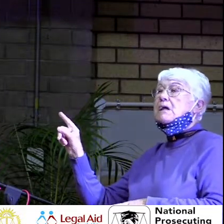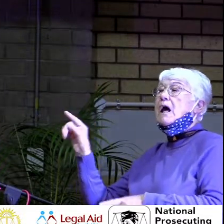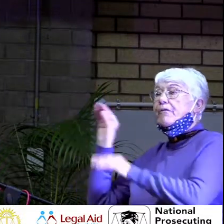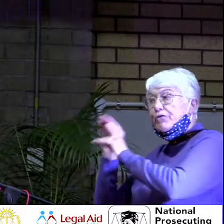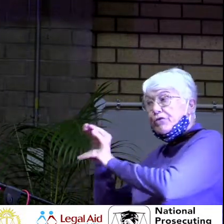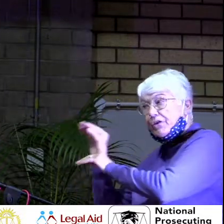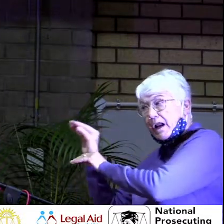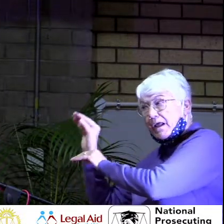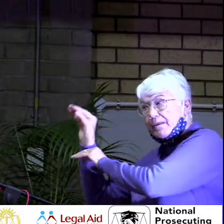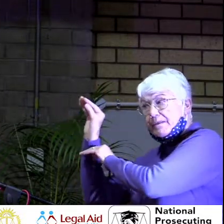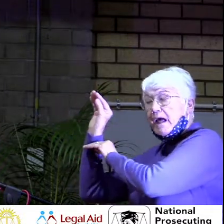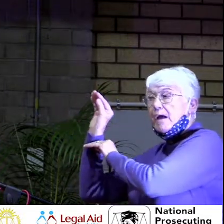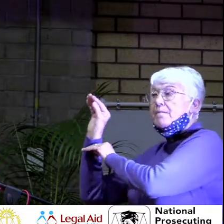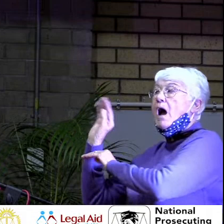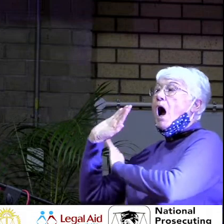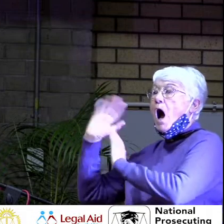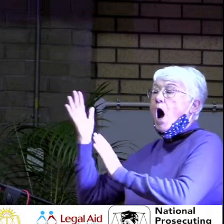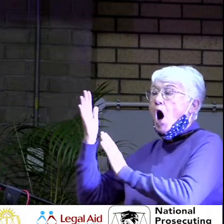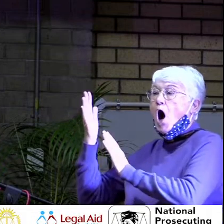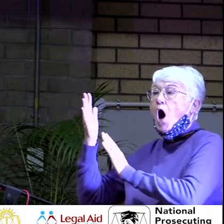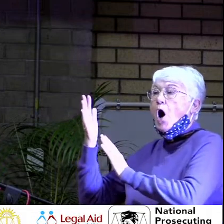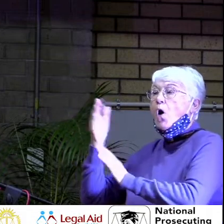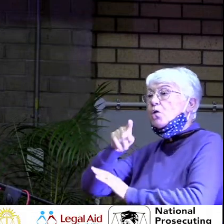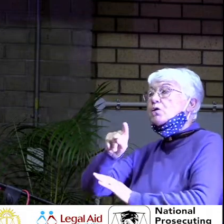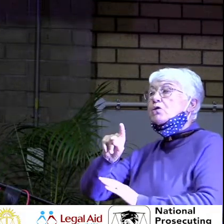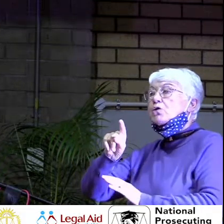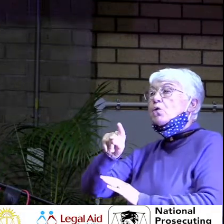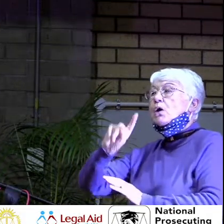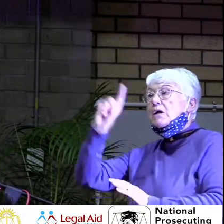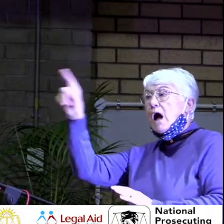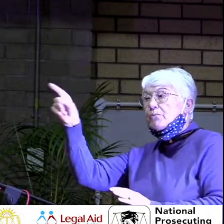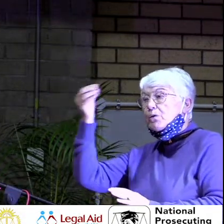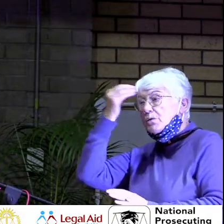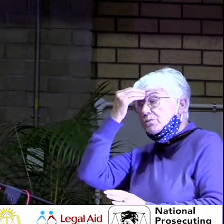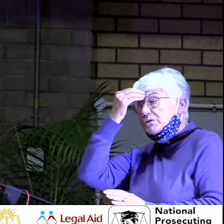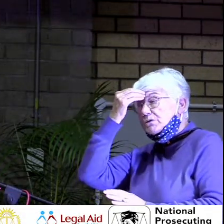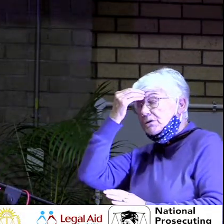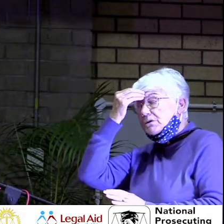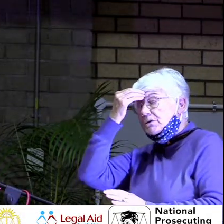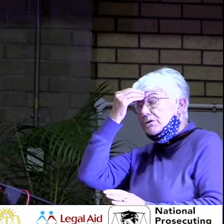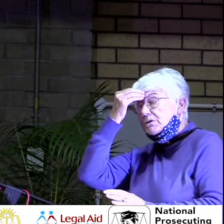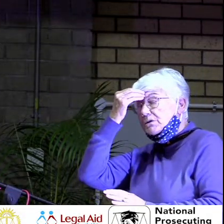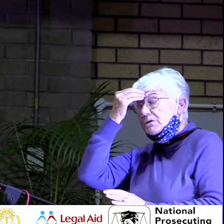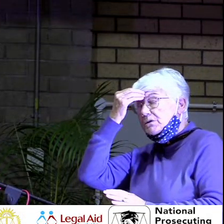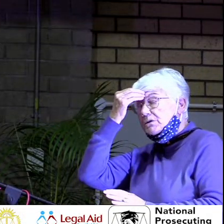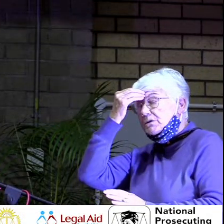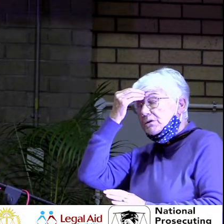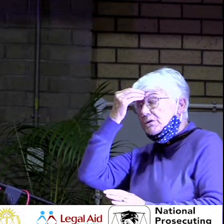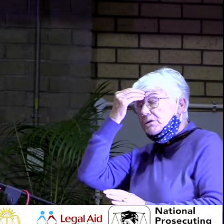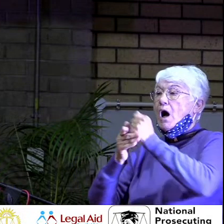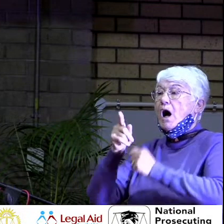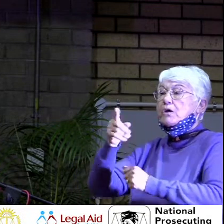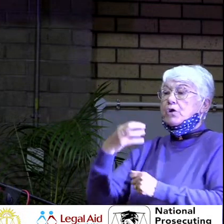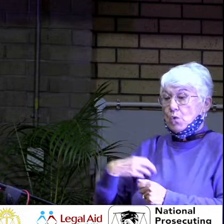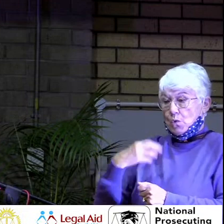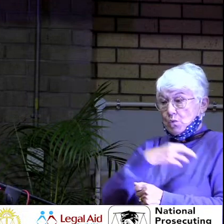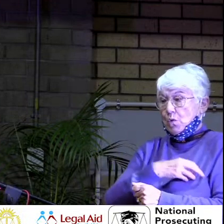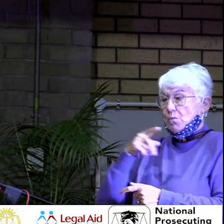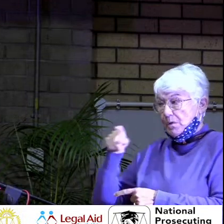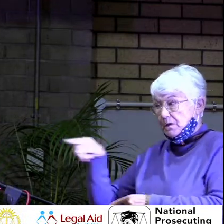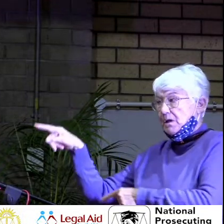be females. Point number 5, the families and the victims of sexual offences,